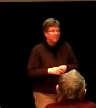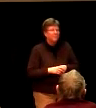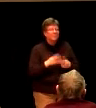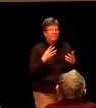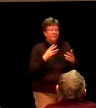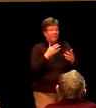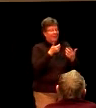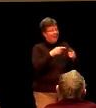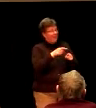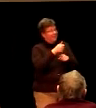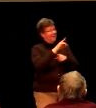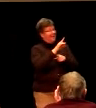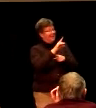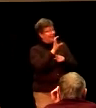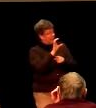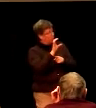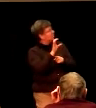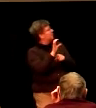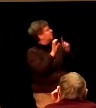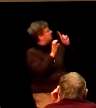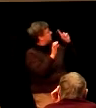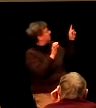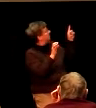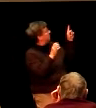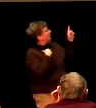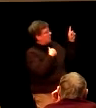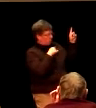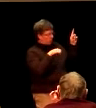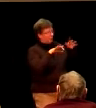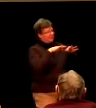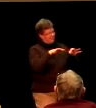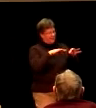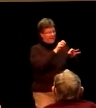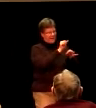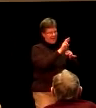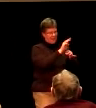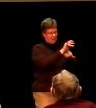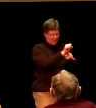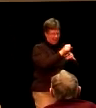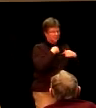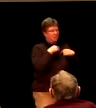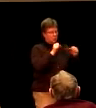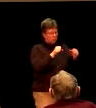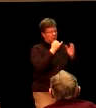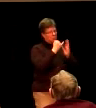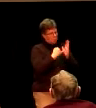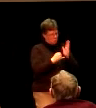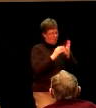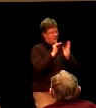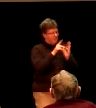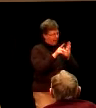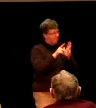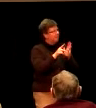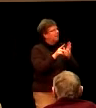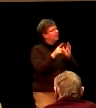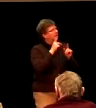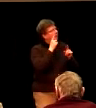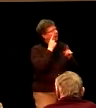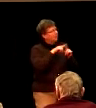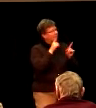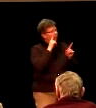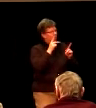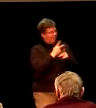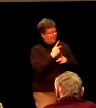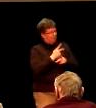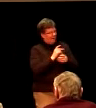So in the 1800s, this is where we were. We could define an air mass. We could draw these maps. But in terms of figuring out how